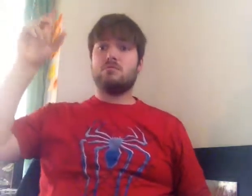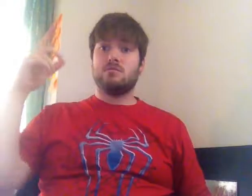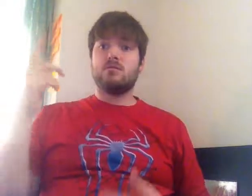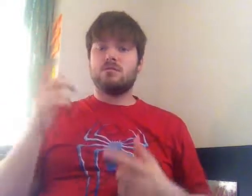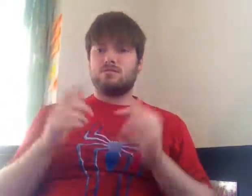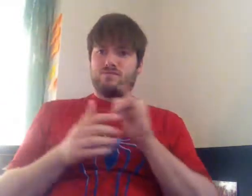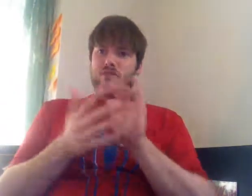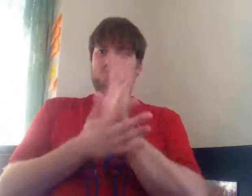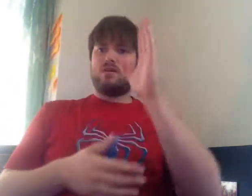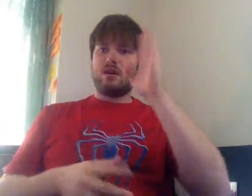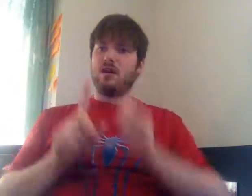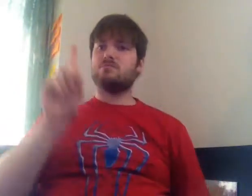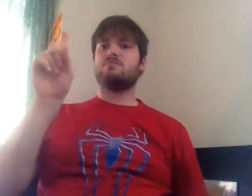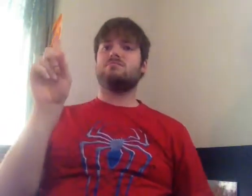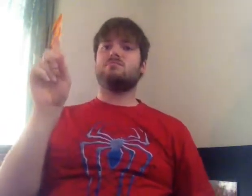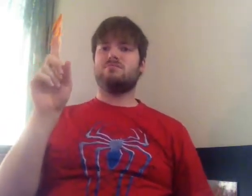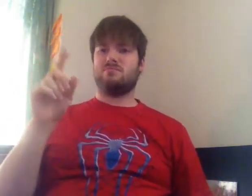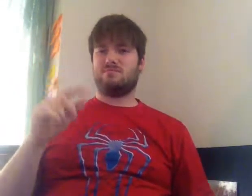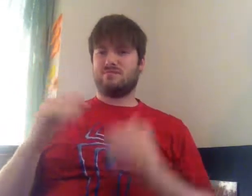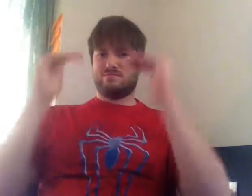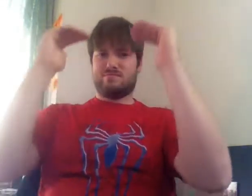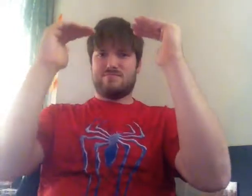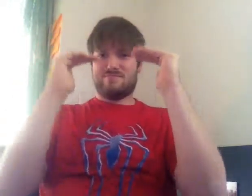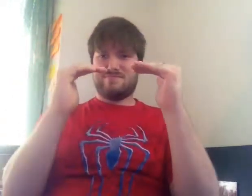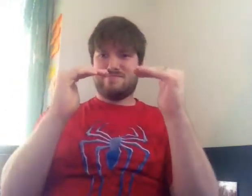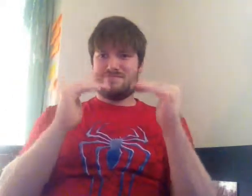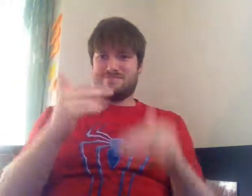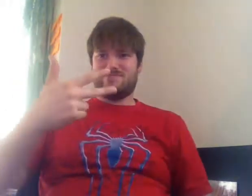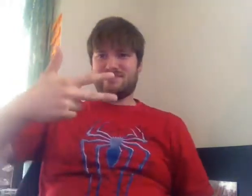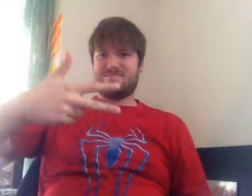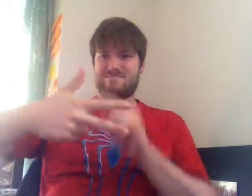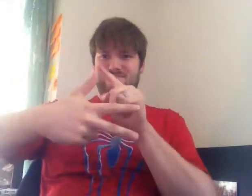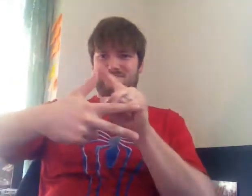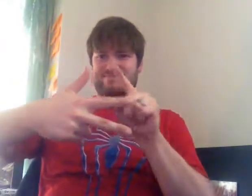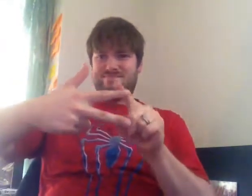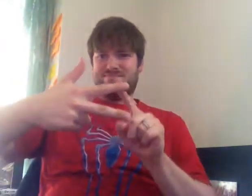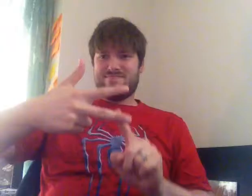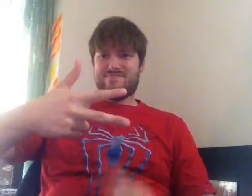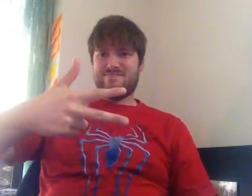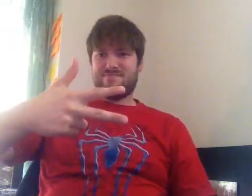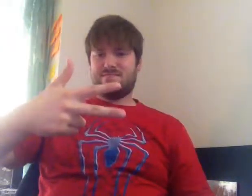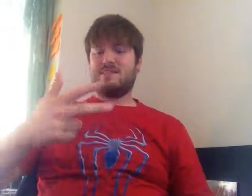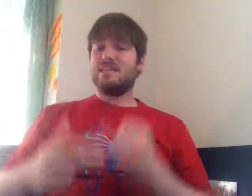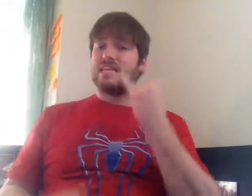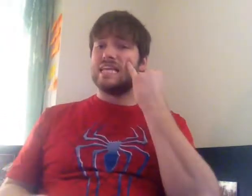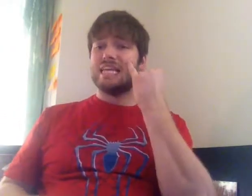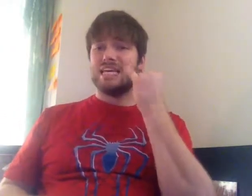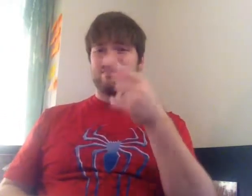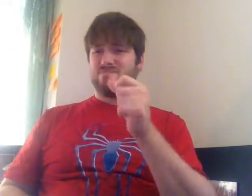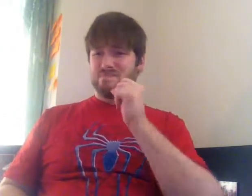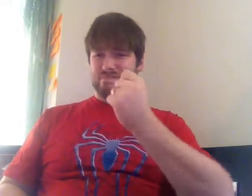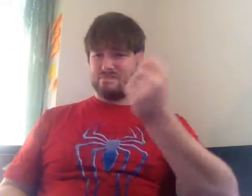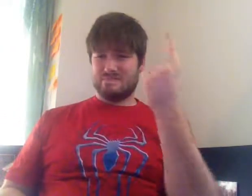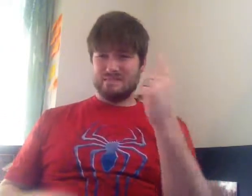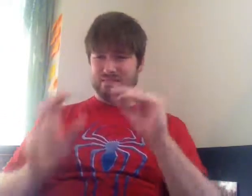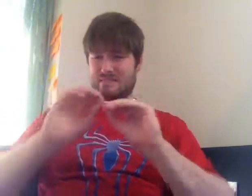New York State. Some of those isolated storms getting bubbling up there for you right now with a little bit of lightning showing up out there as well. But just newly issued